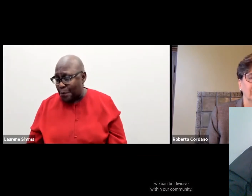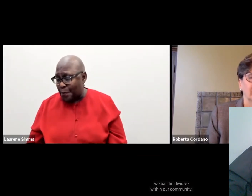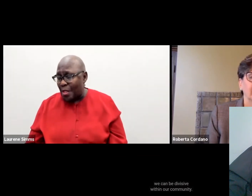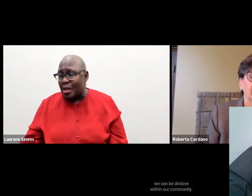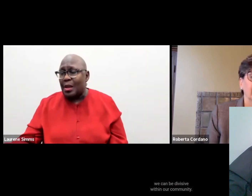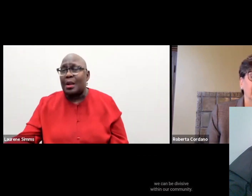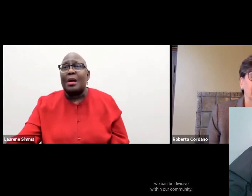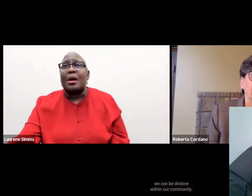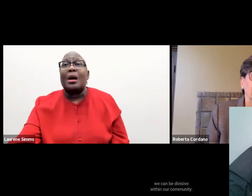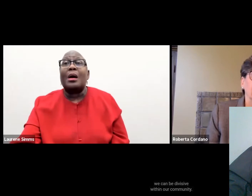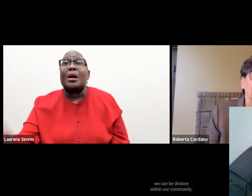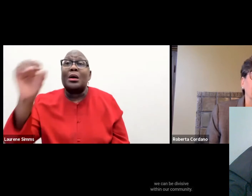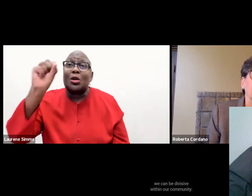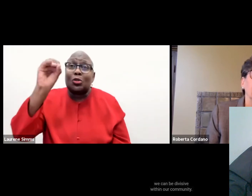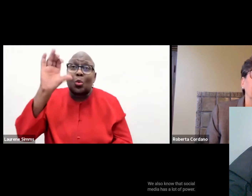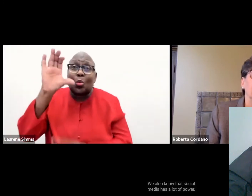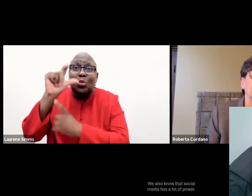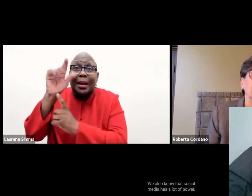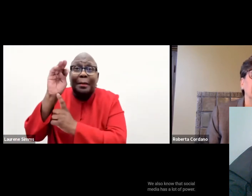time.